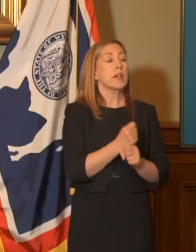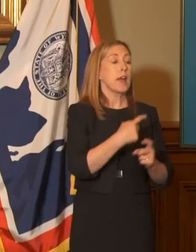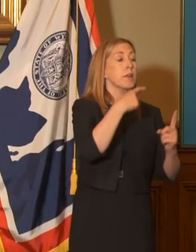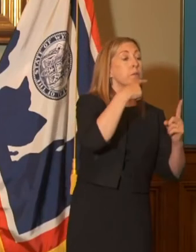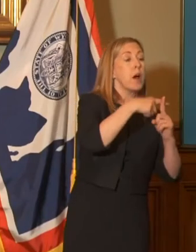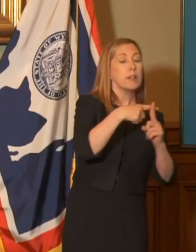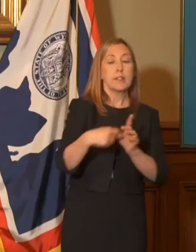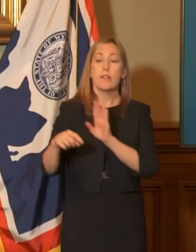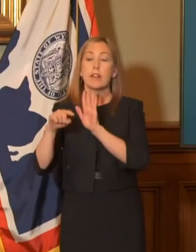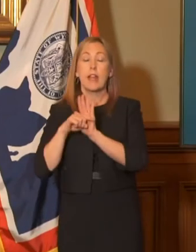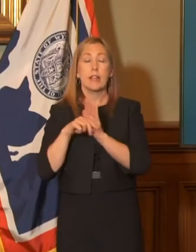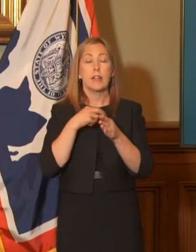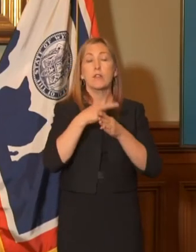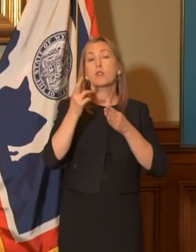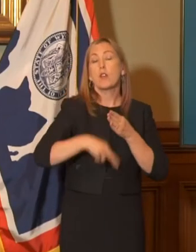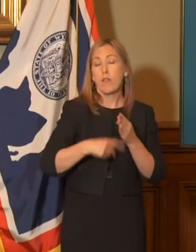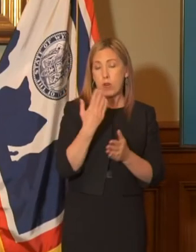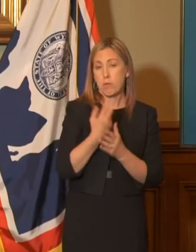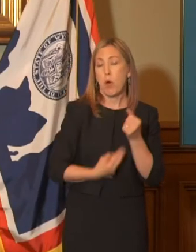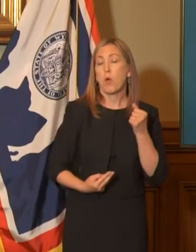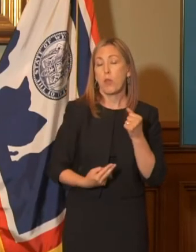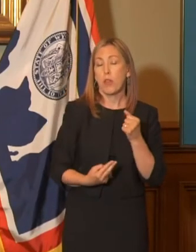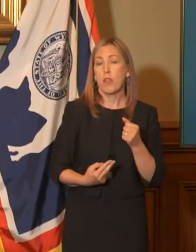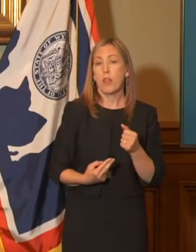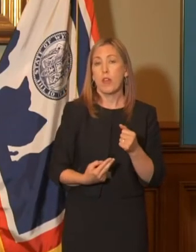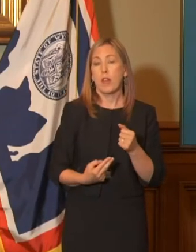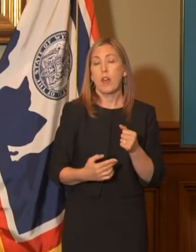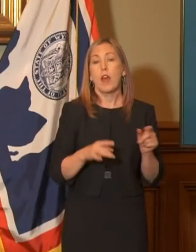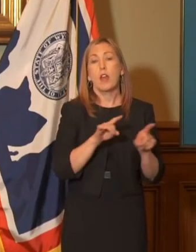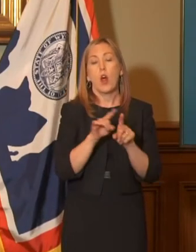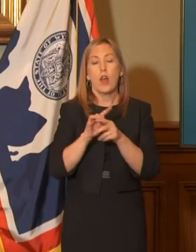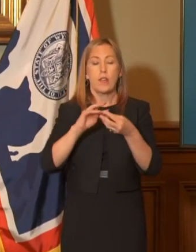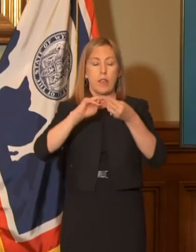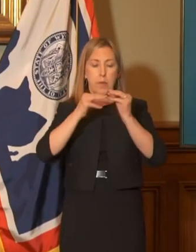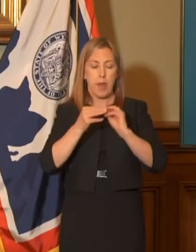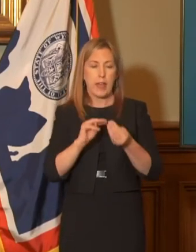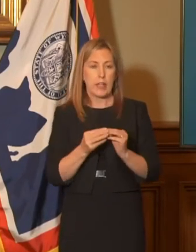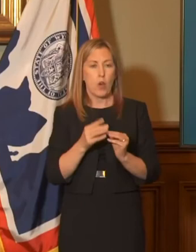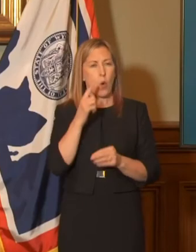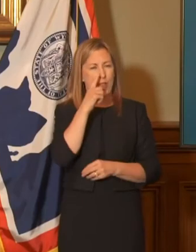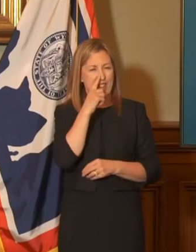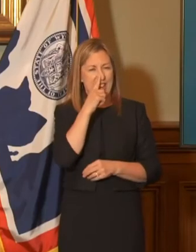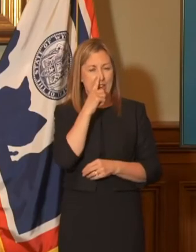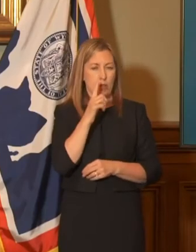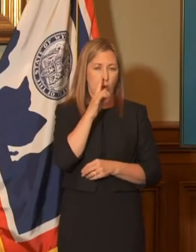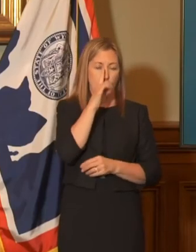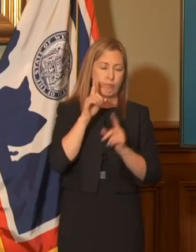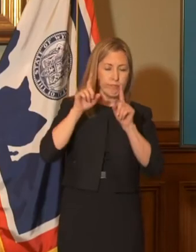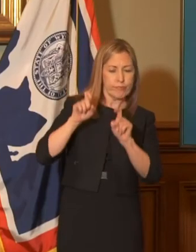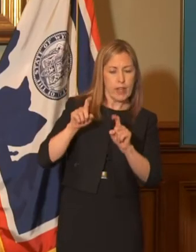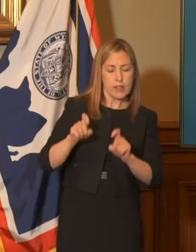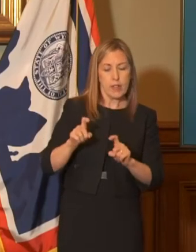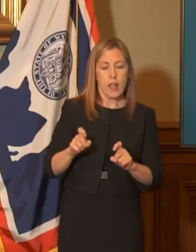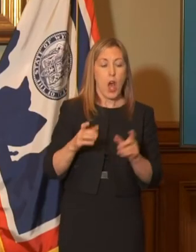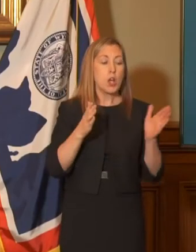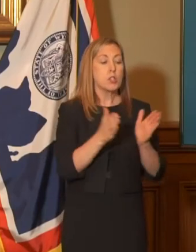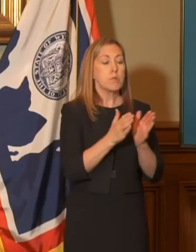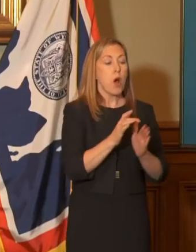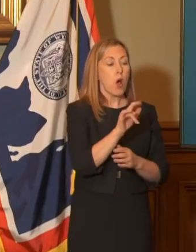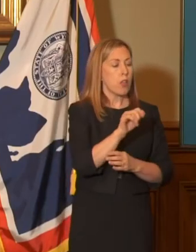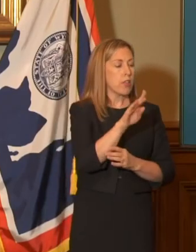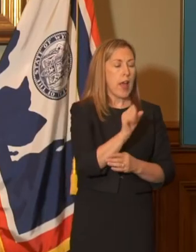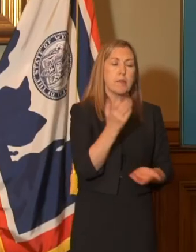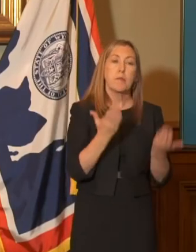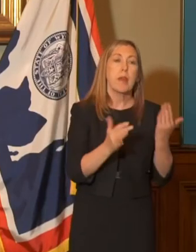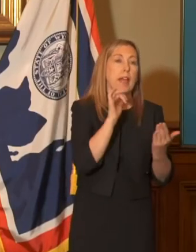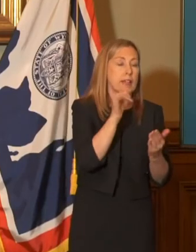positive results for those serology tests along with the molecular or the nasal test. There are some smaller laboratories where we may not